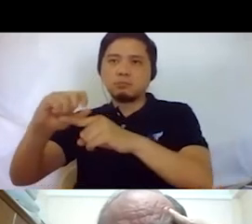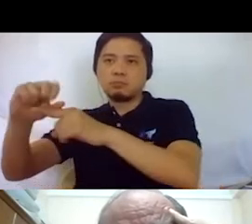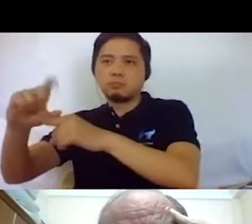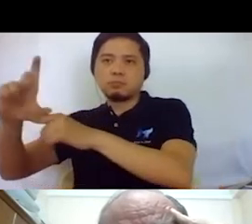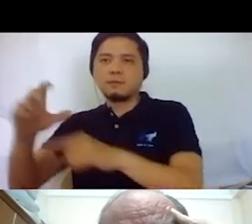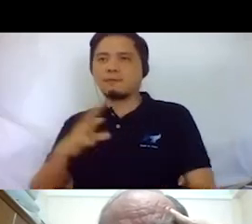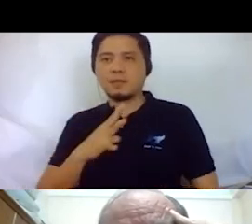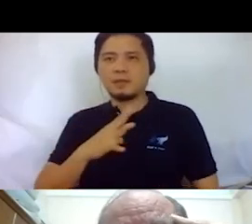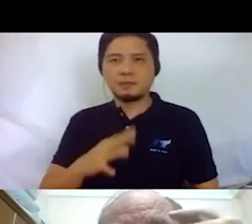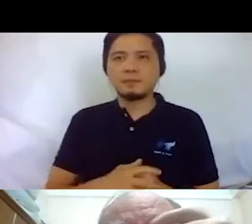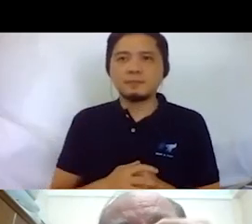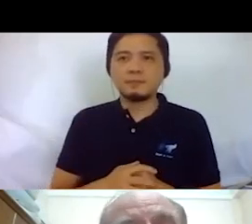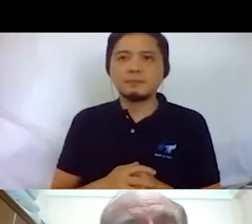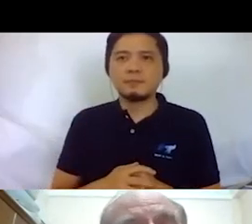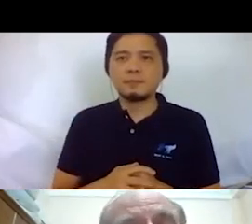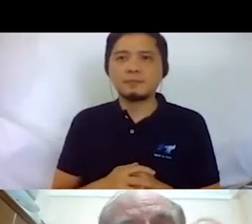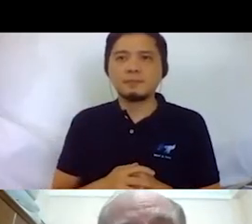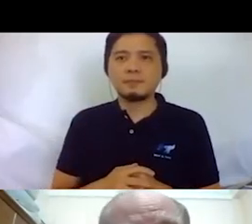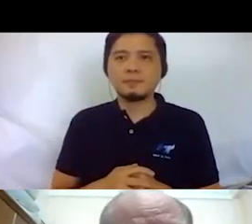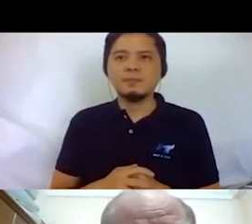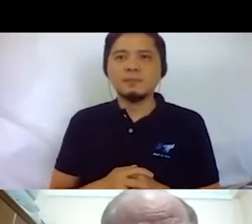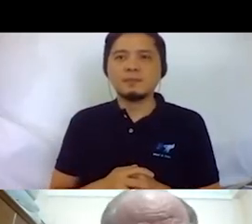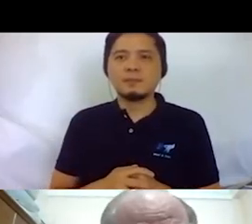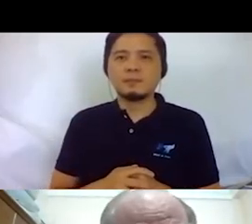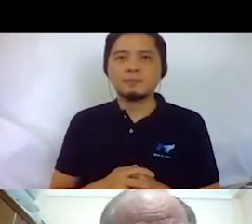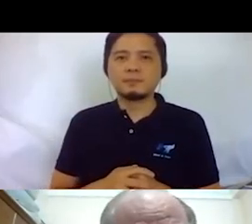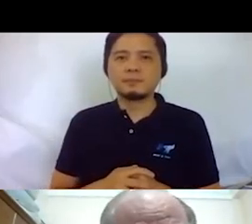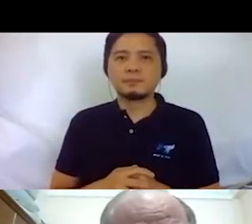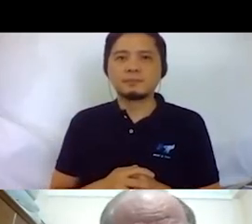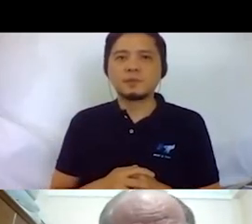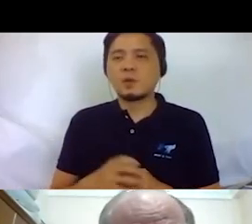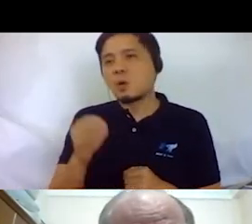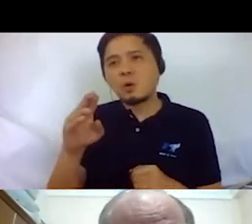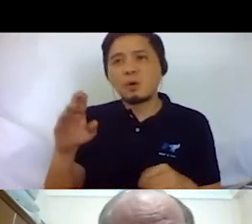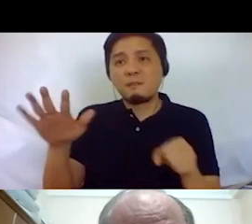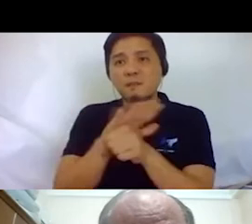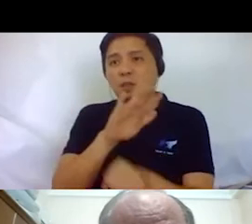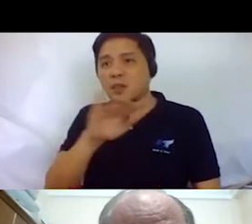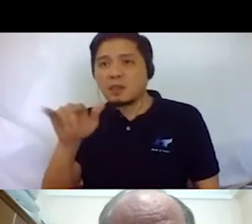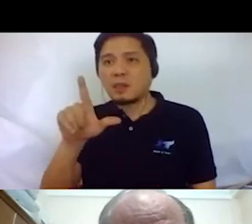location, maybe that should go in all caps too. Yeah.